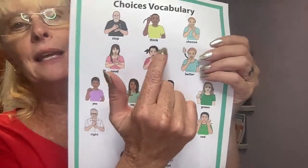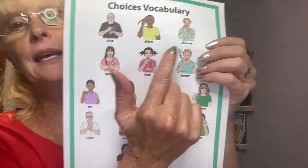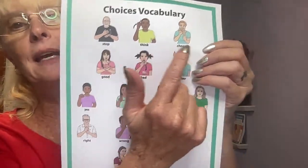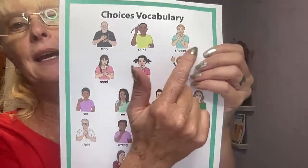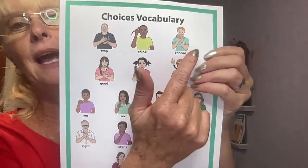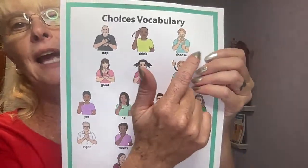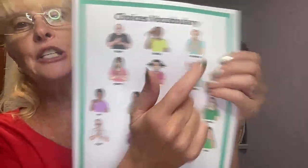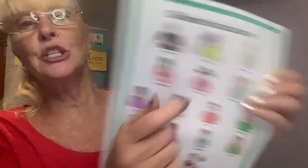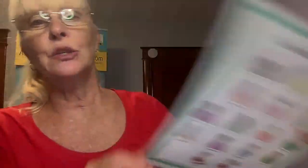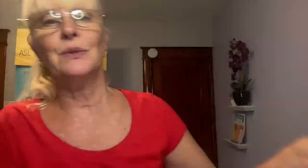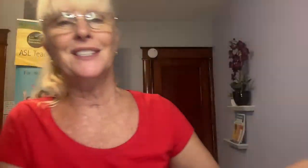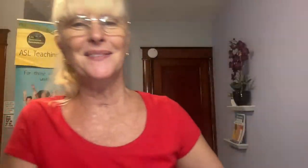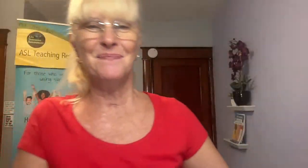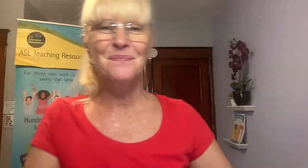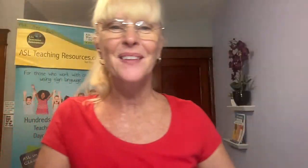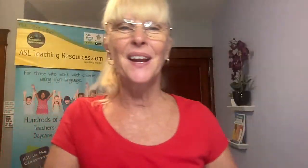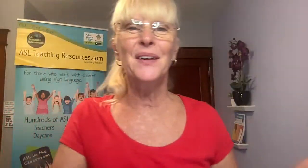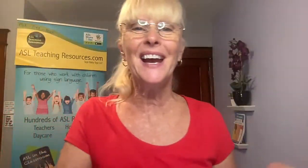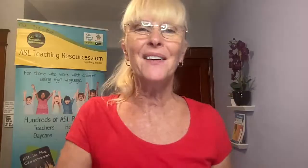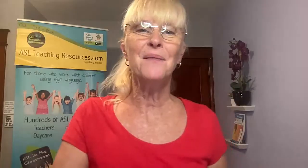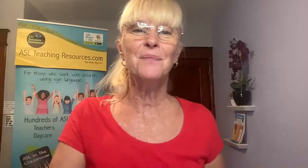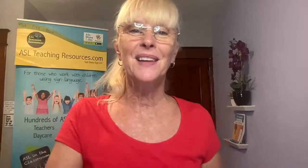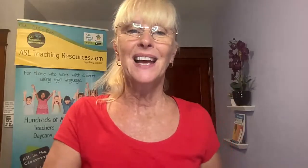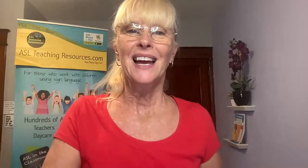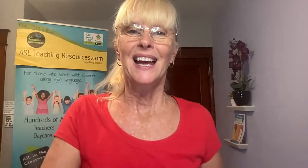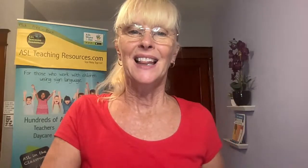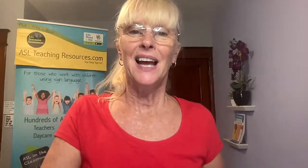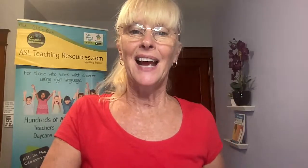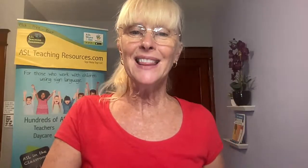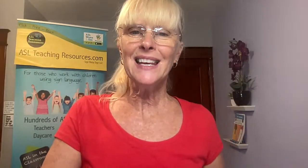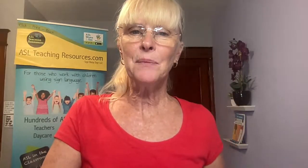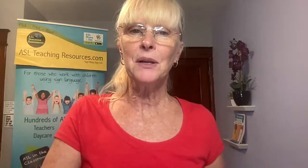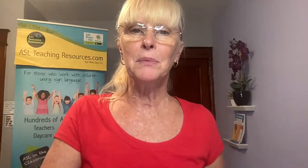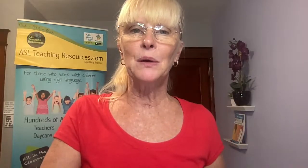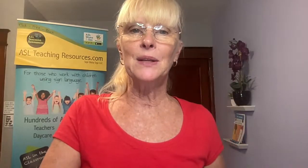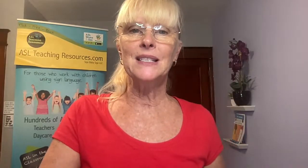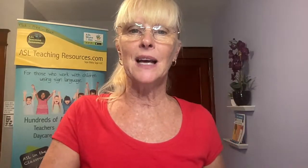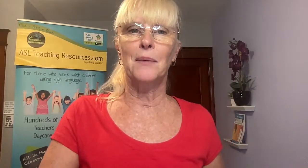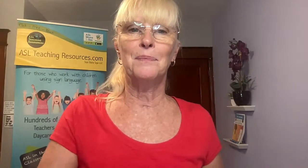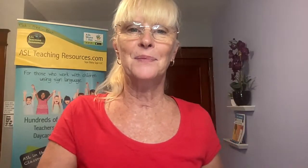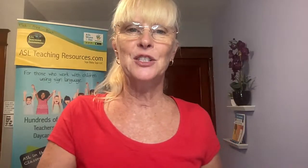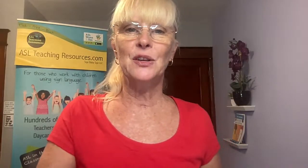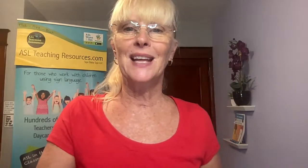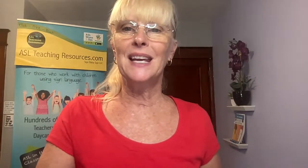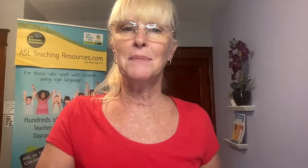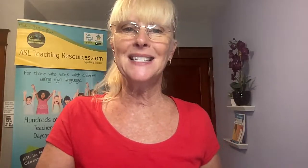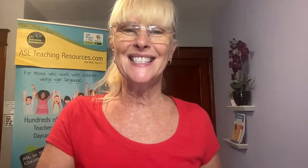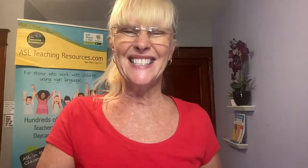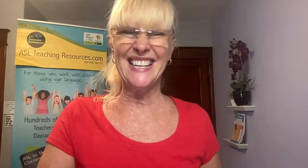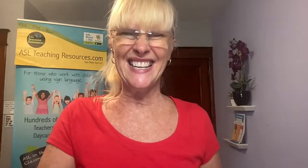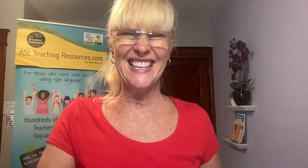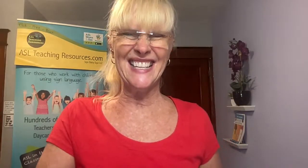think, and choose. Here we go. I think I'm going to blow this up so they can be seen